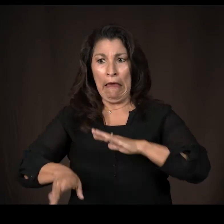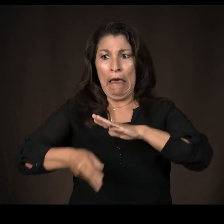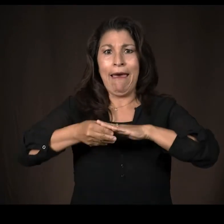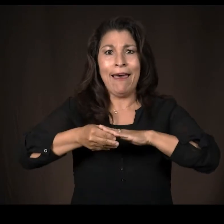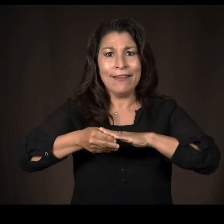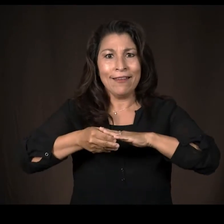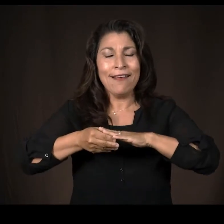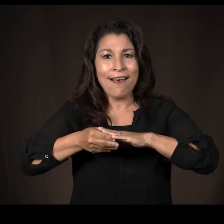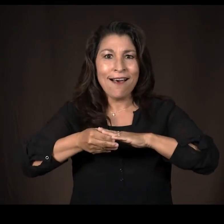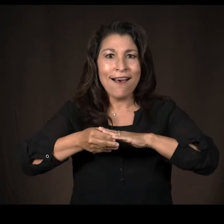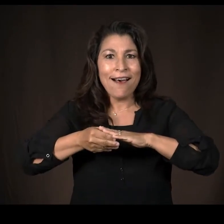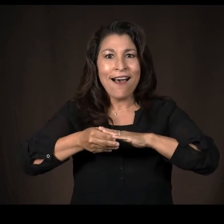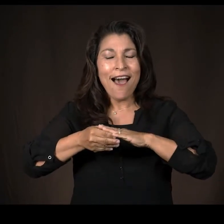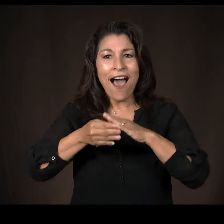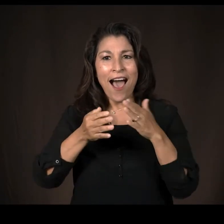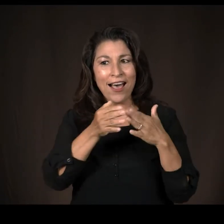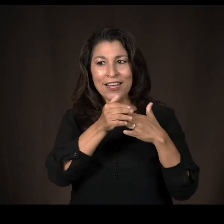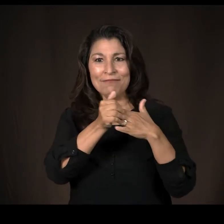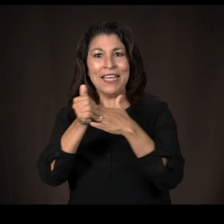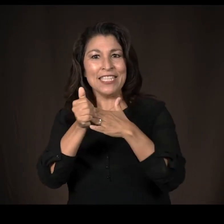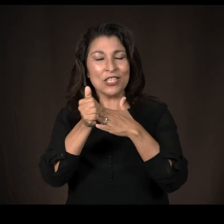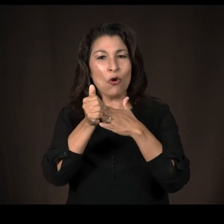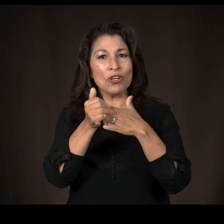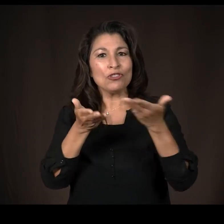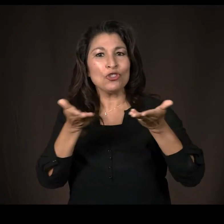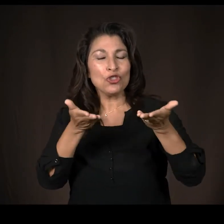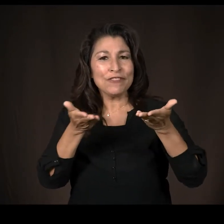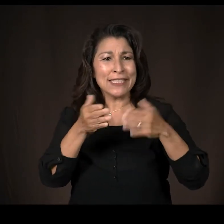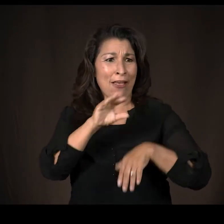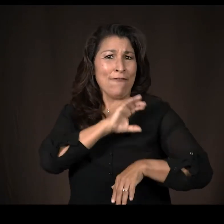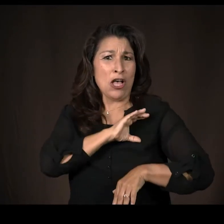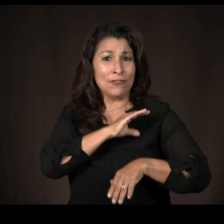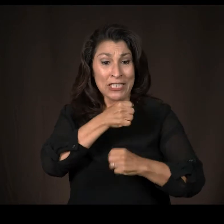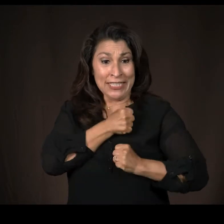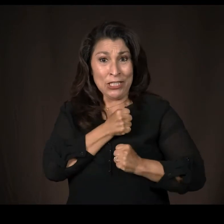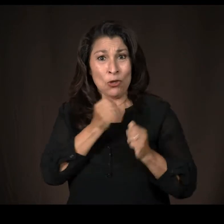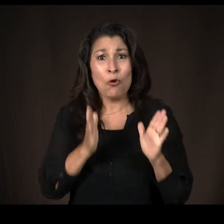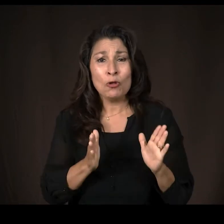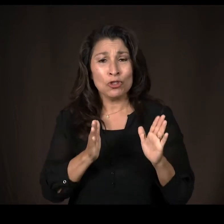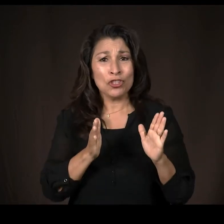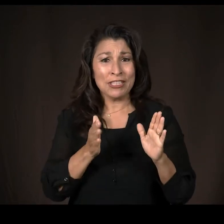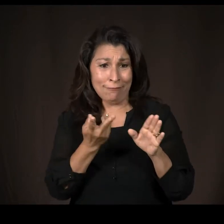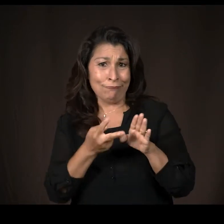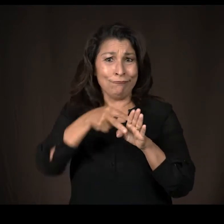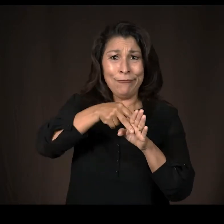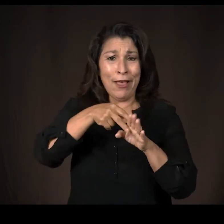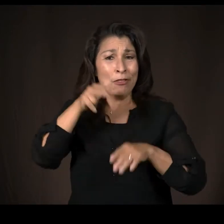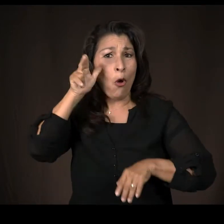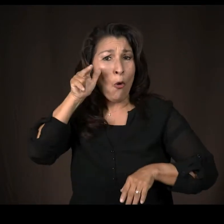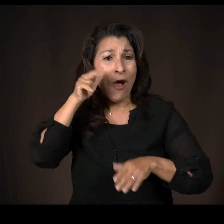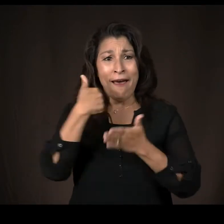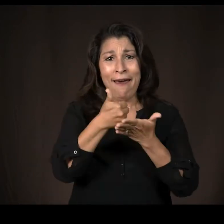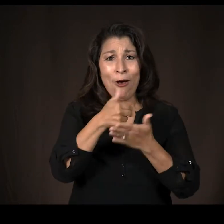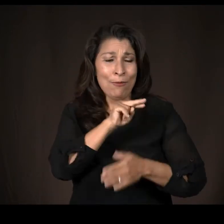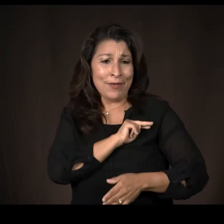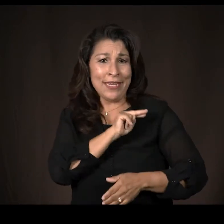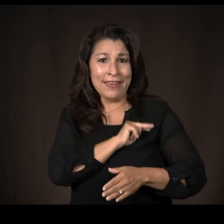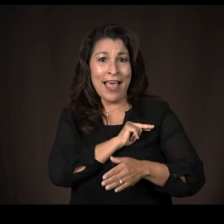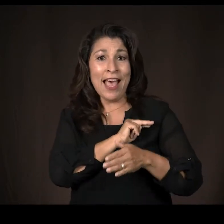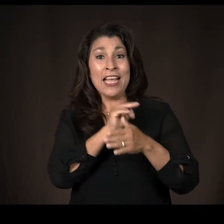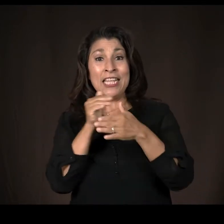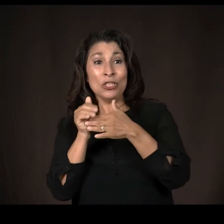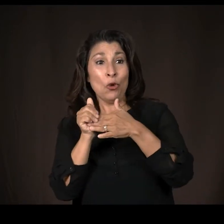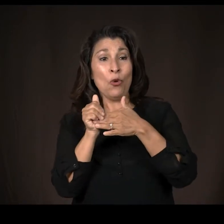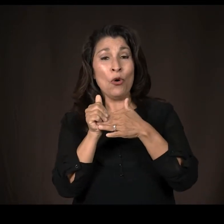king actually added an escort service of officers and soldiers on horses to help Nehemiah